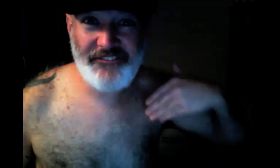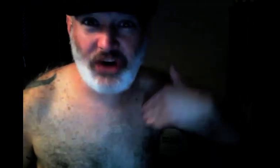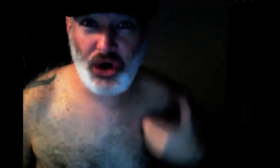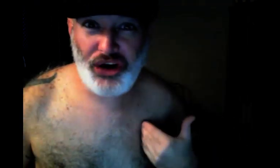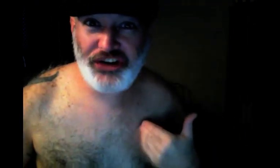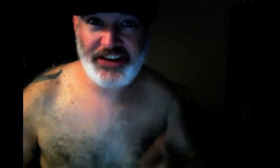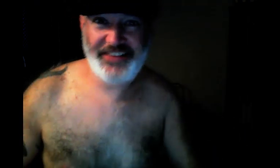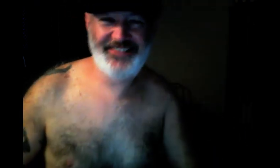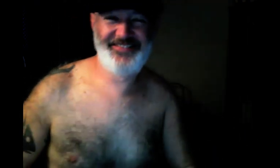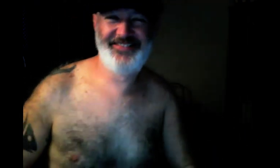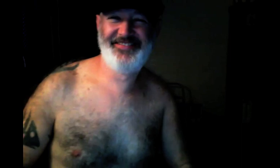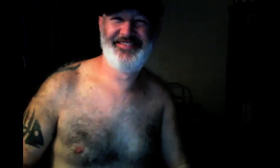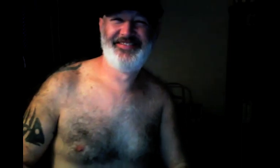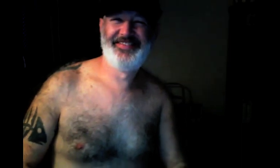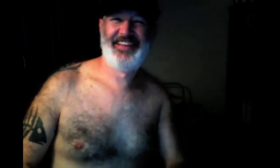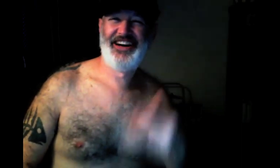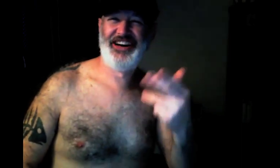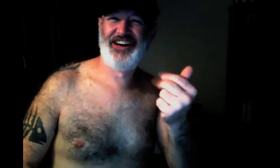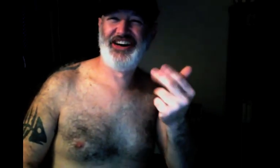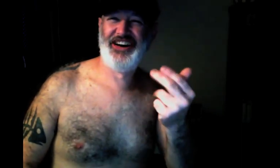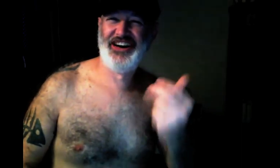thoughts. Ha ha ha.